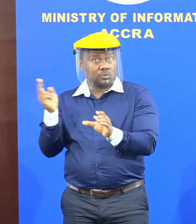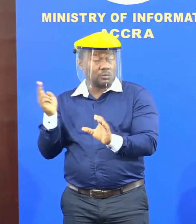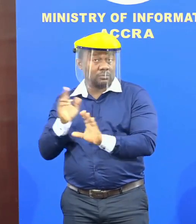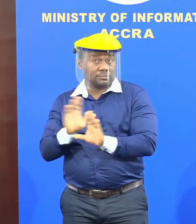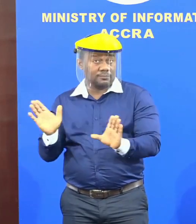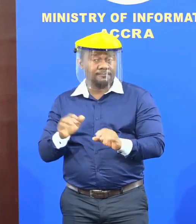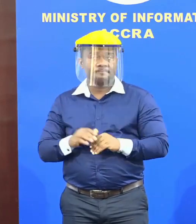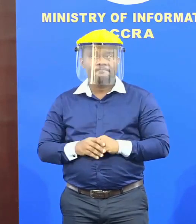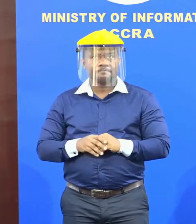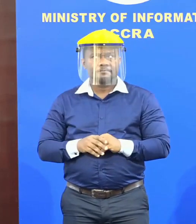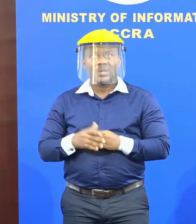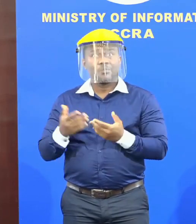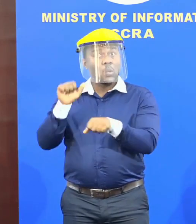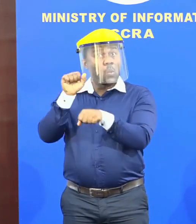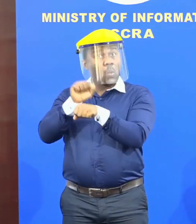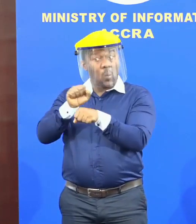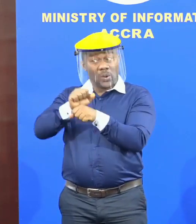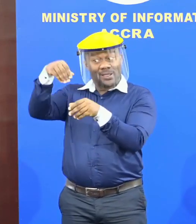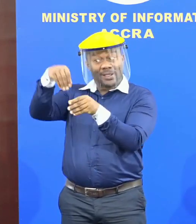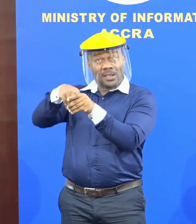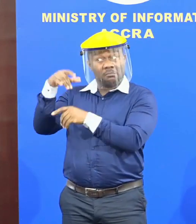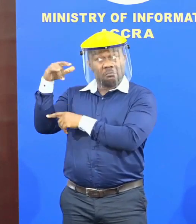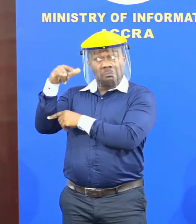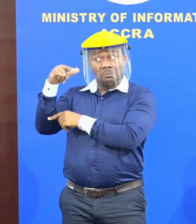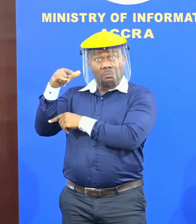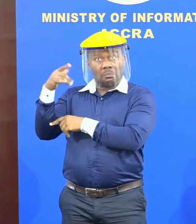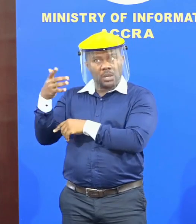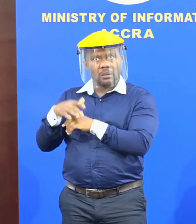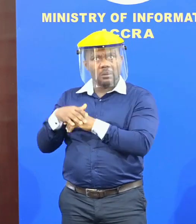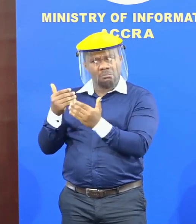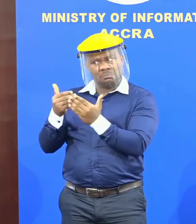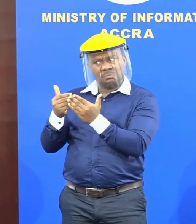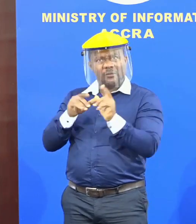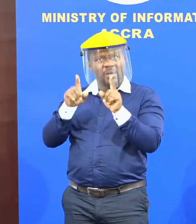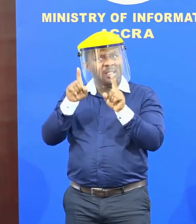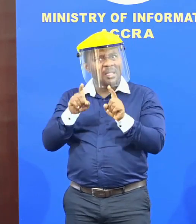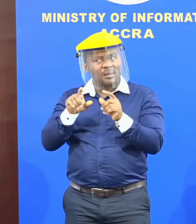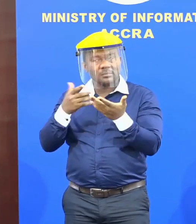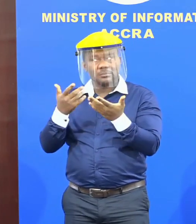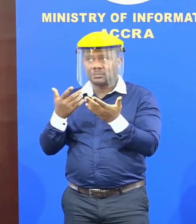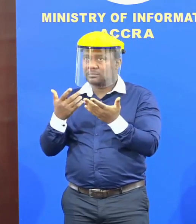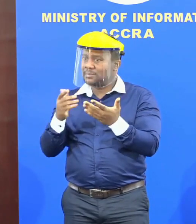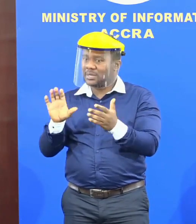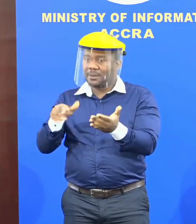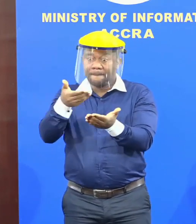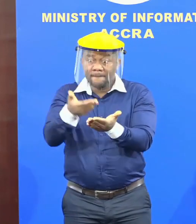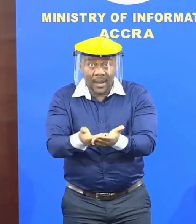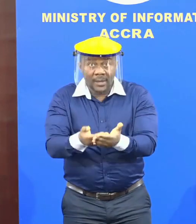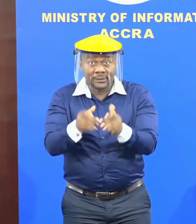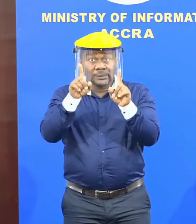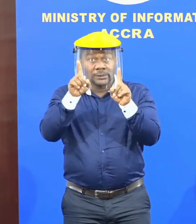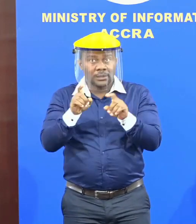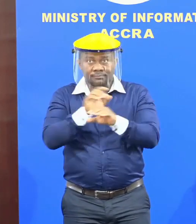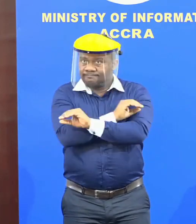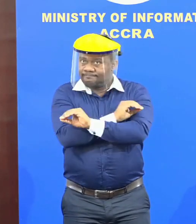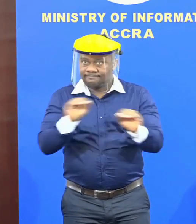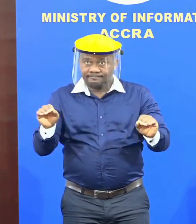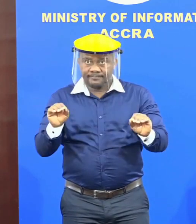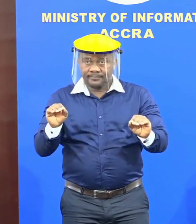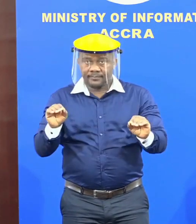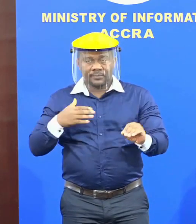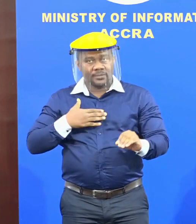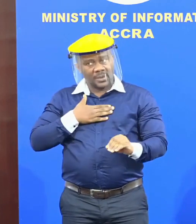as has been advertised already, are exempted from the pre-departure and arrival COVID-19 testing and should follow the airline policy